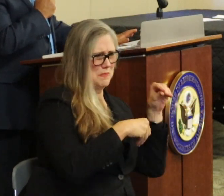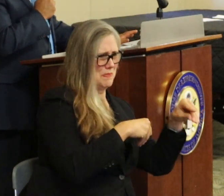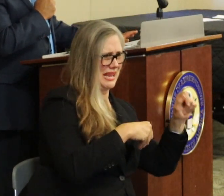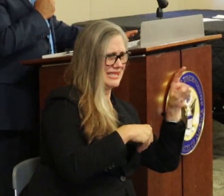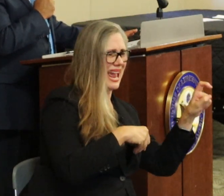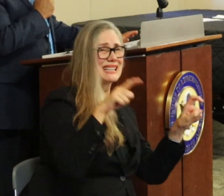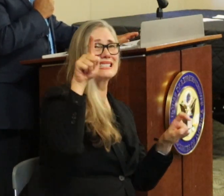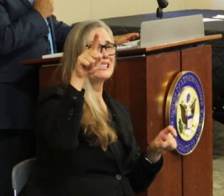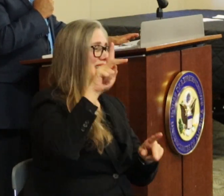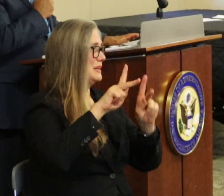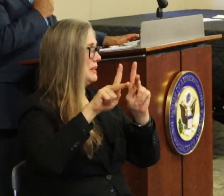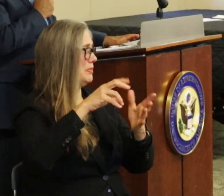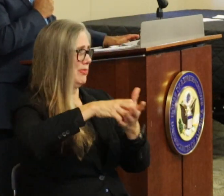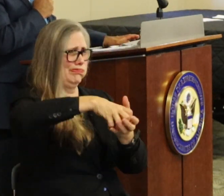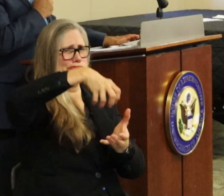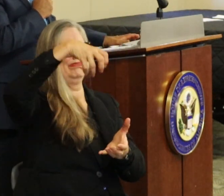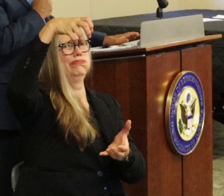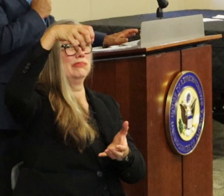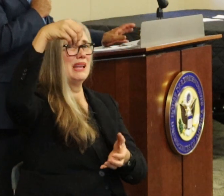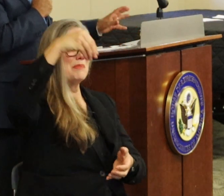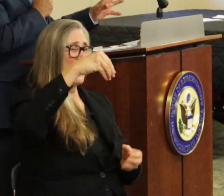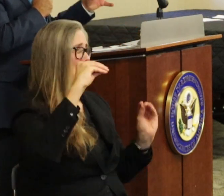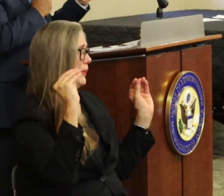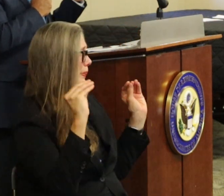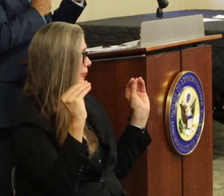there's been an effort to make sure that